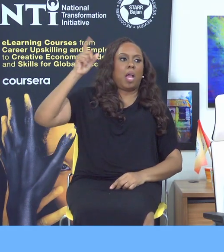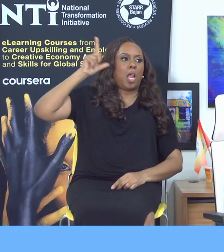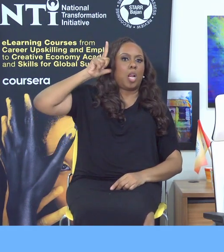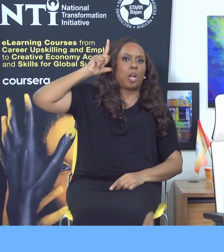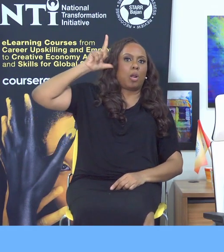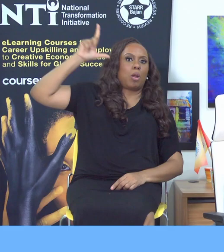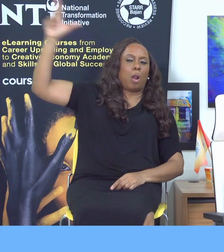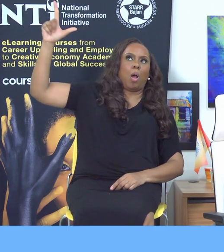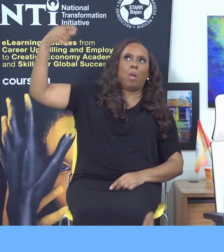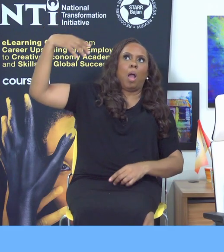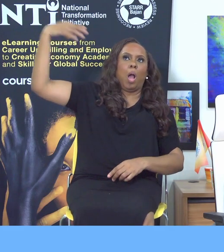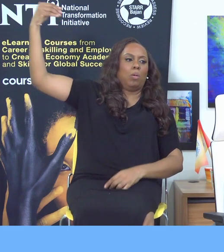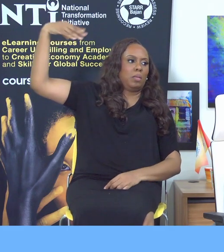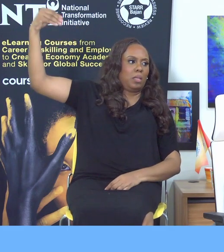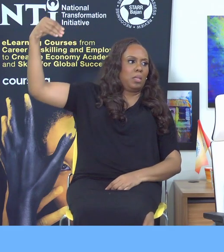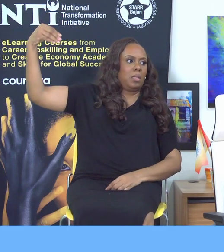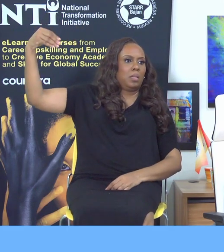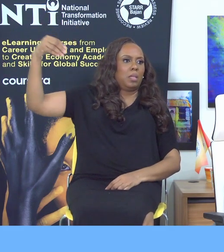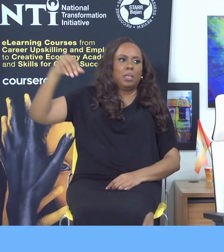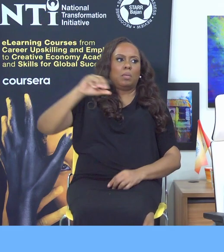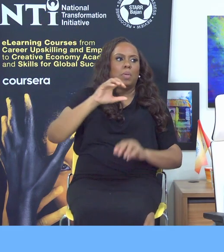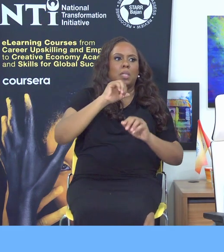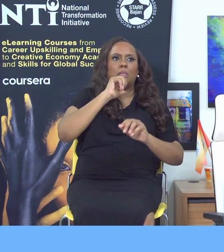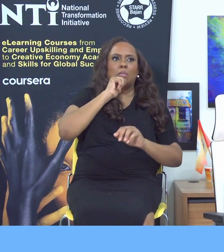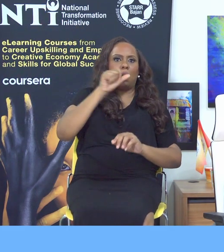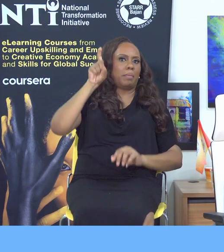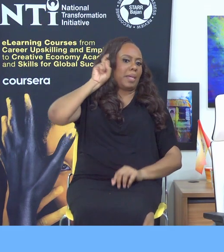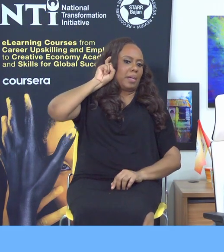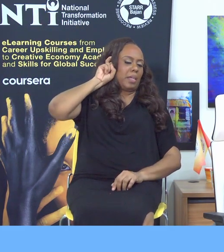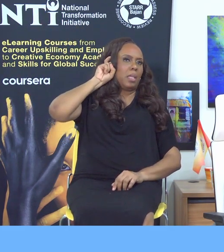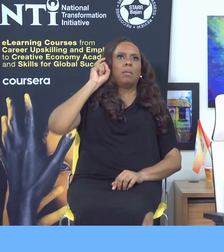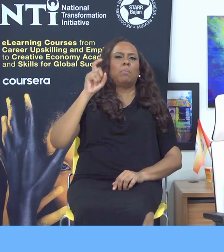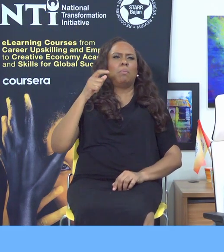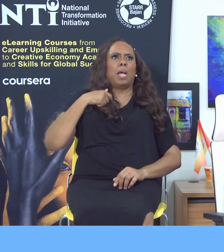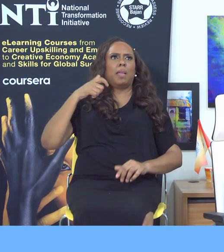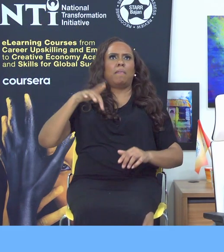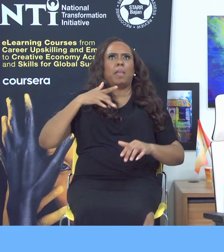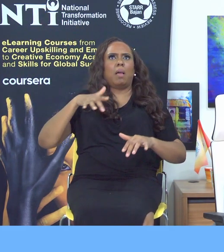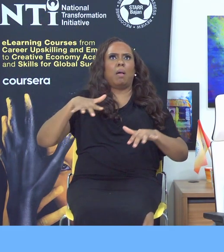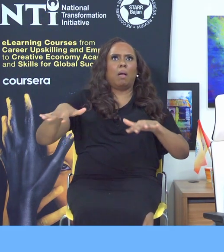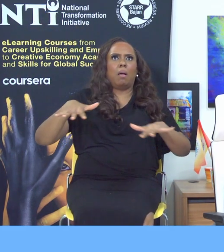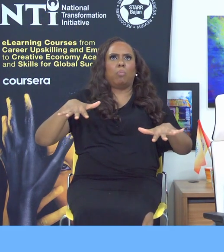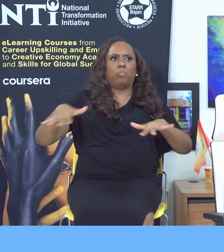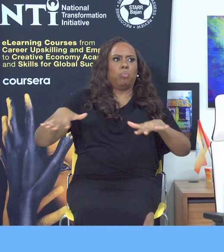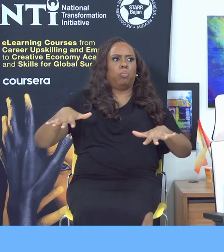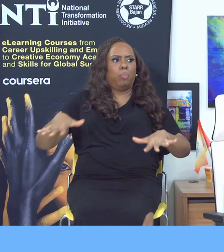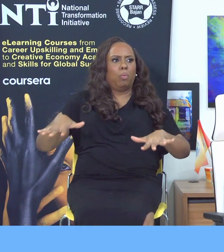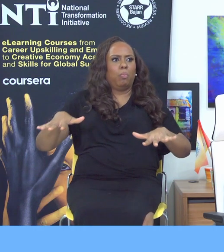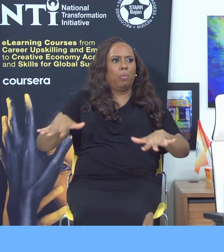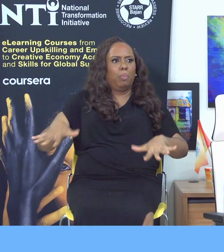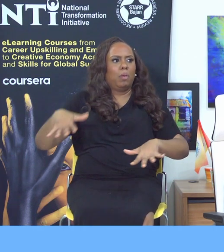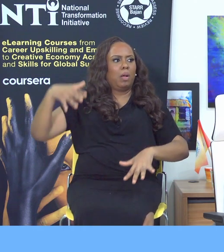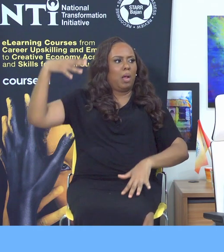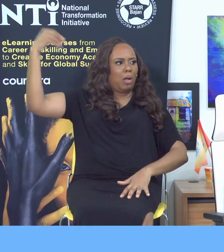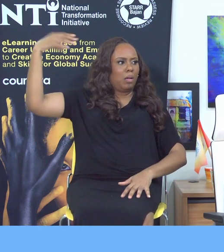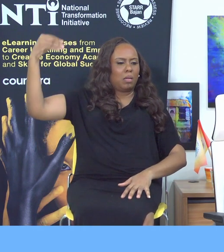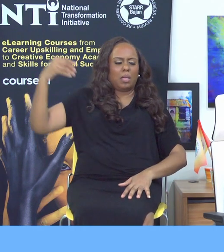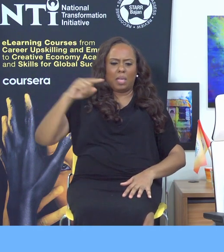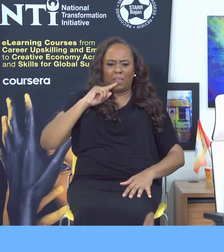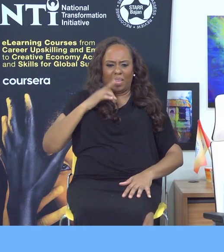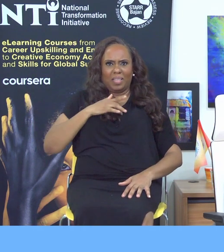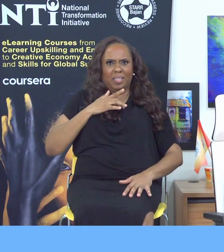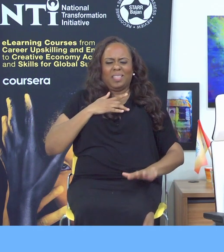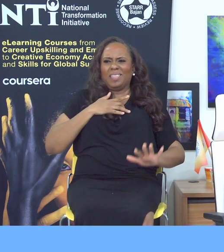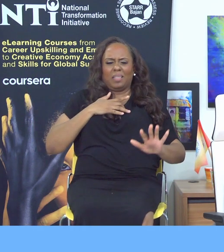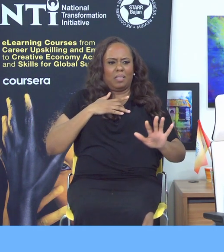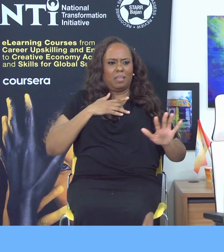aid, but I can feel the vibration, so I will get the impression that it's now there. So that's where the sensitivity comes